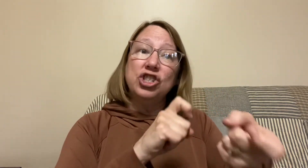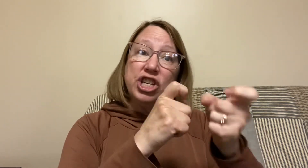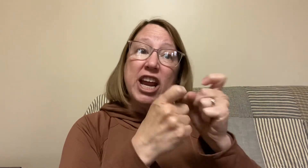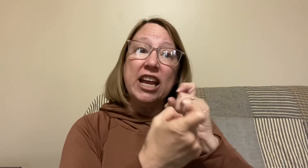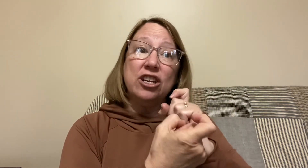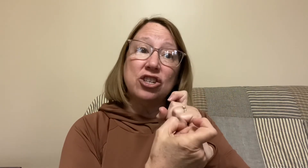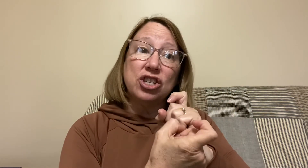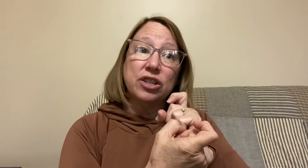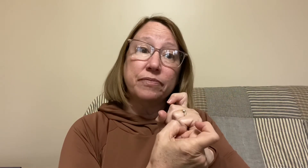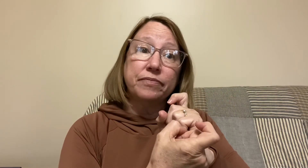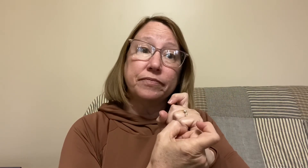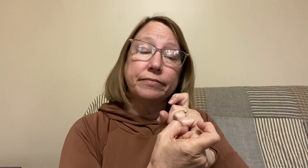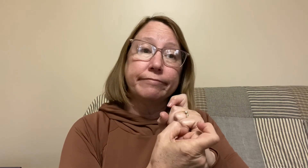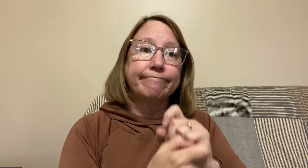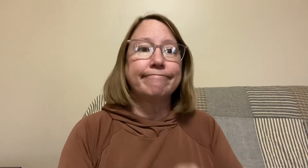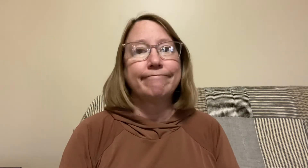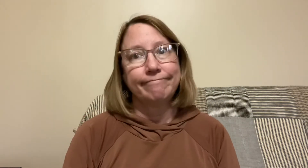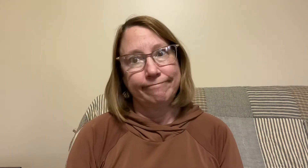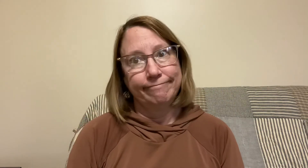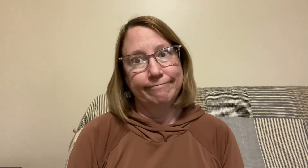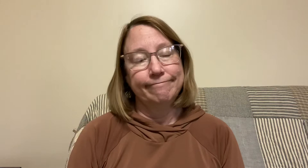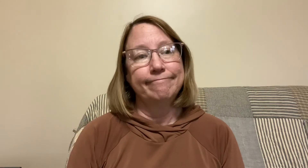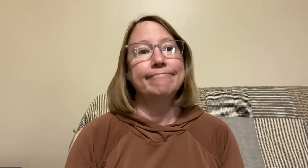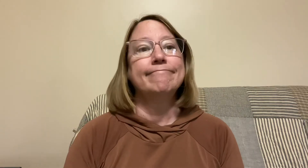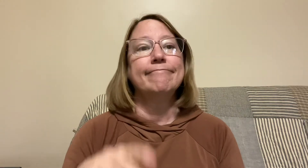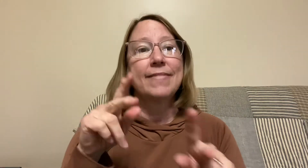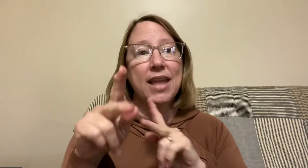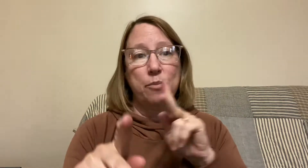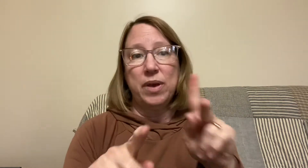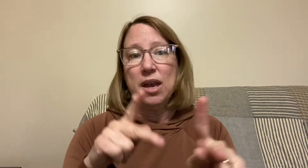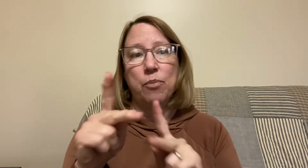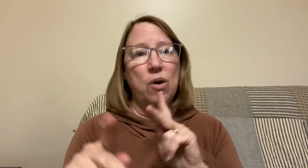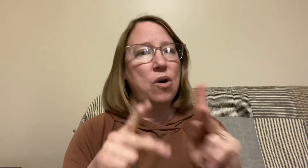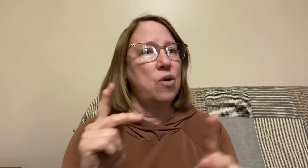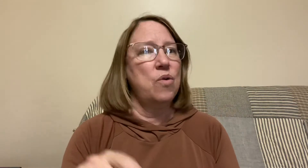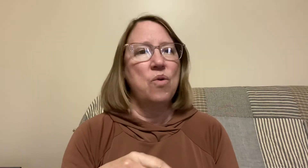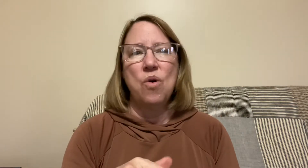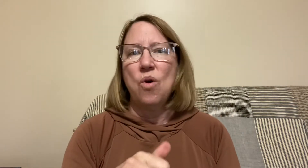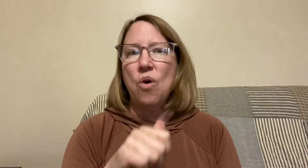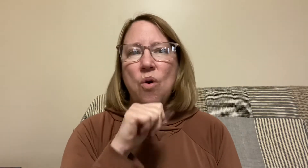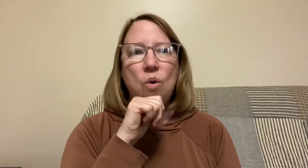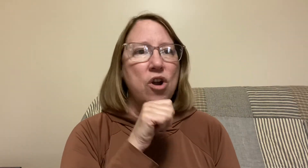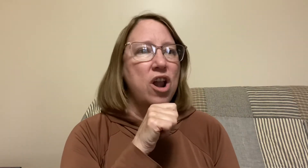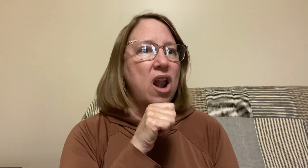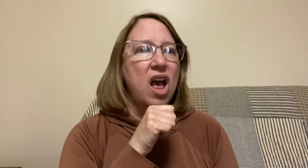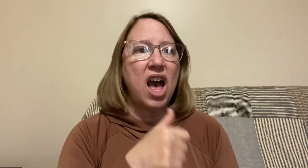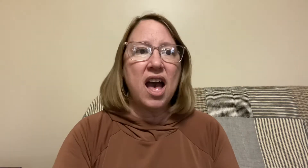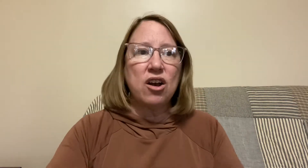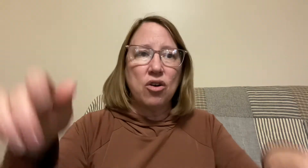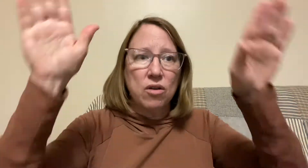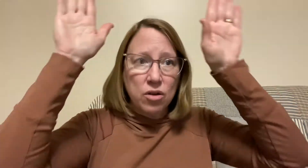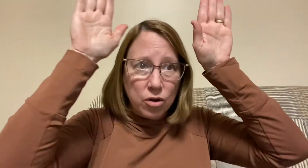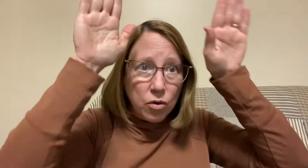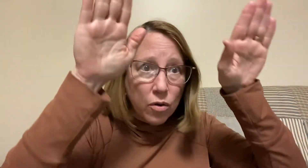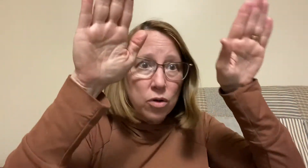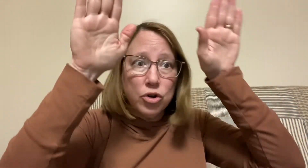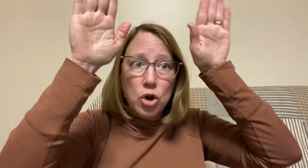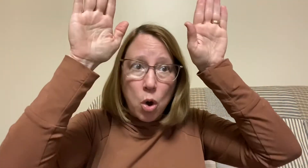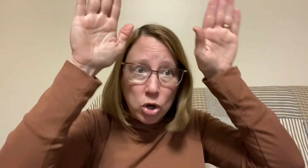More and more people, they moved from the countryside to seek